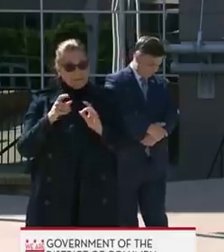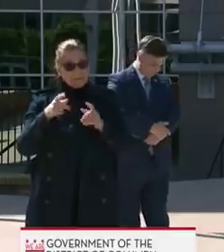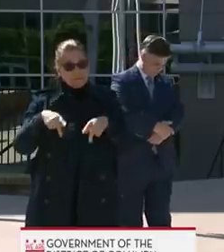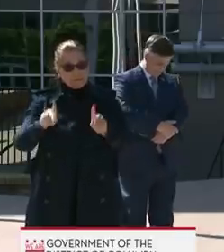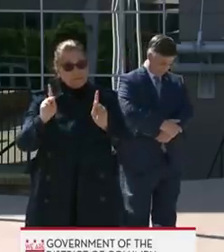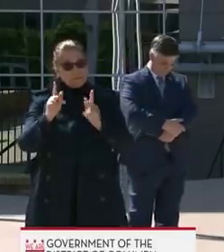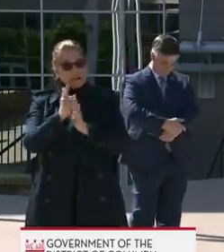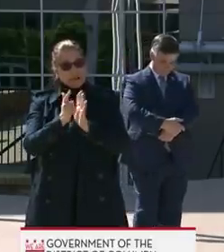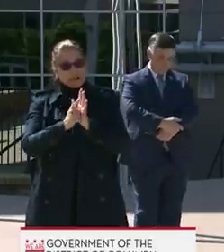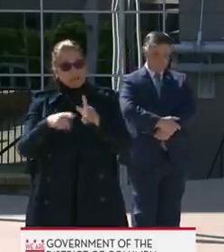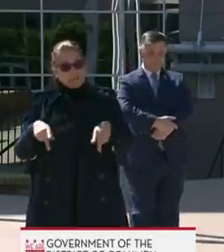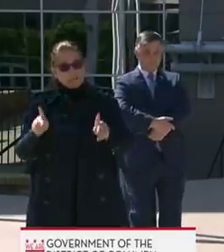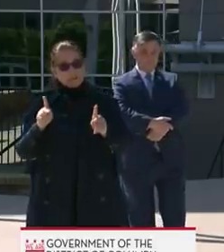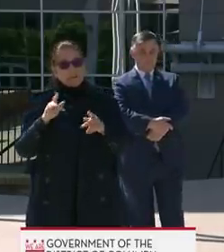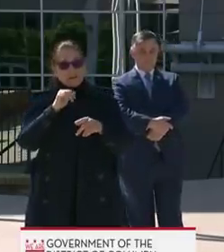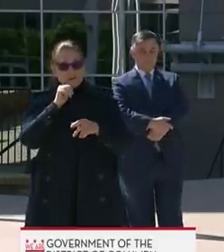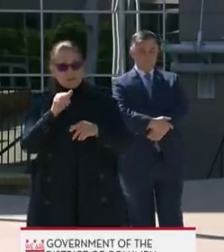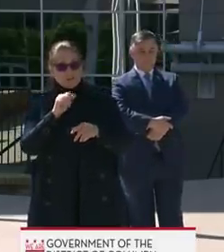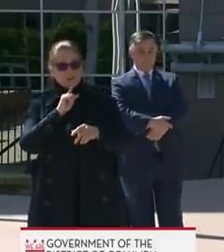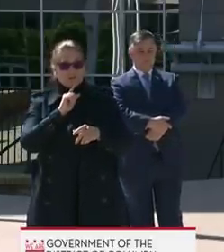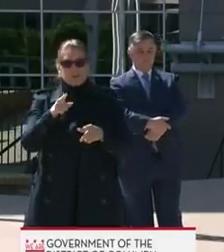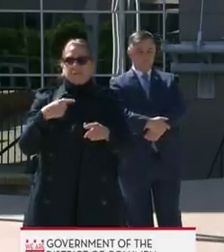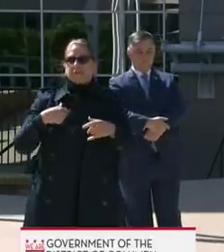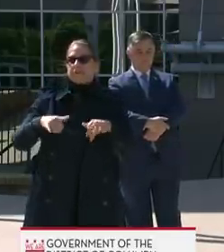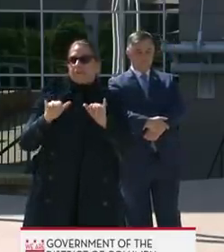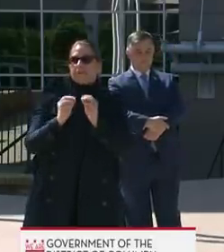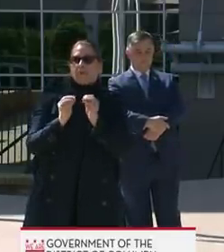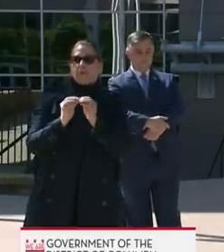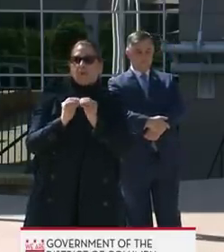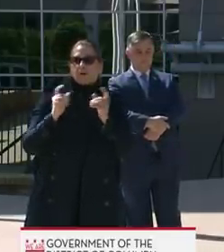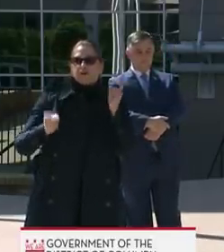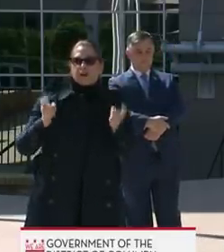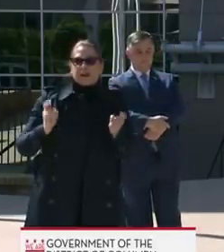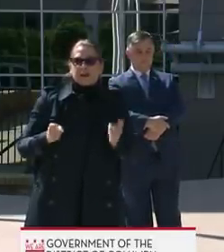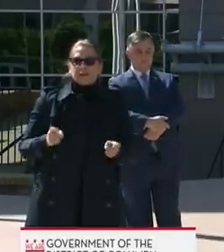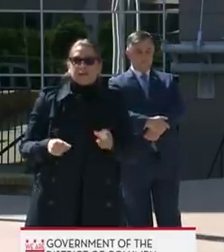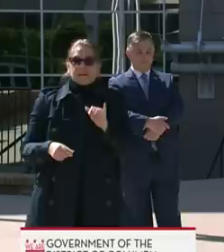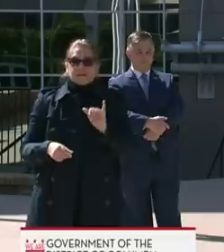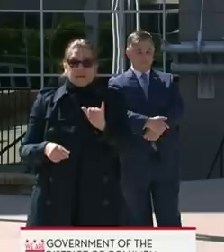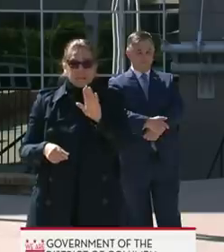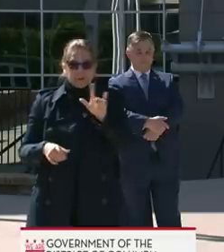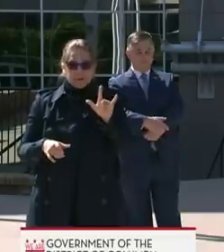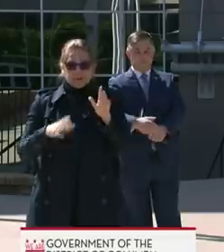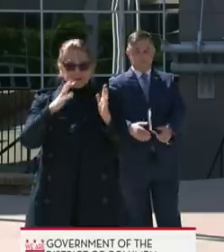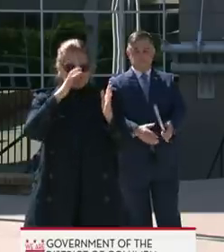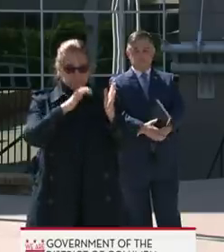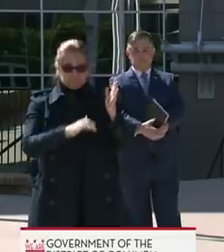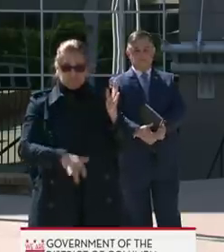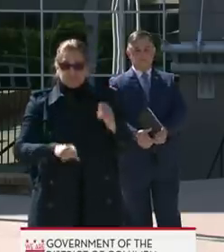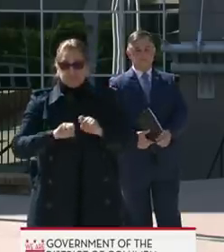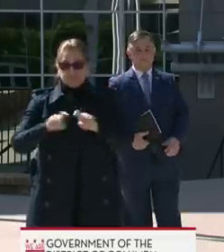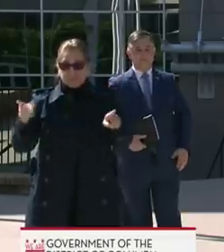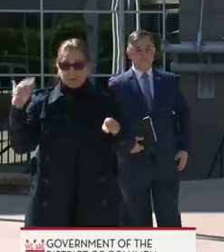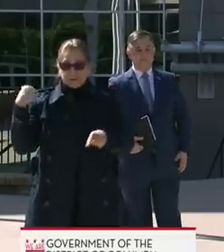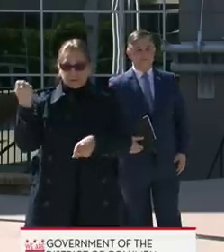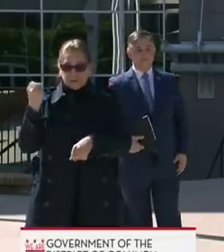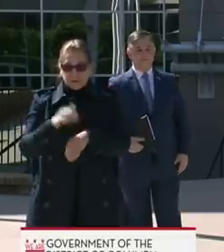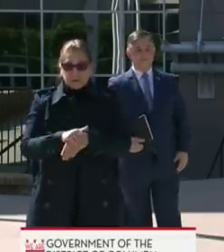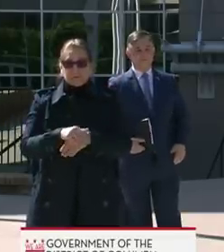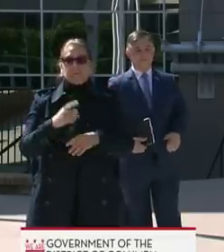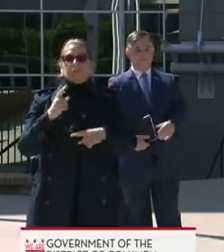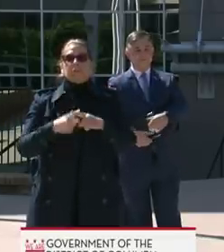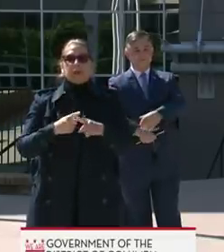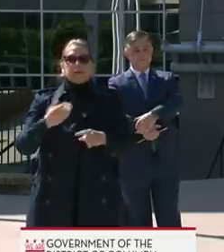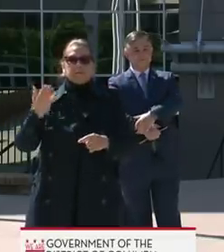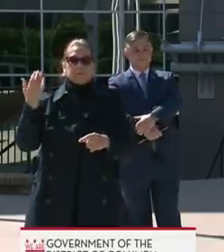made. The bill was circulated Saturday night and again yesterday and will be circulated in a couple of hours. And it's my intent that